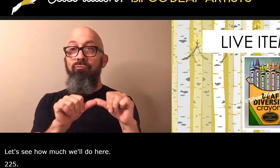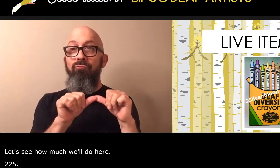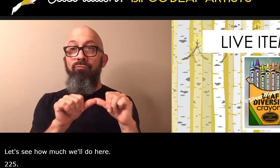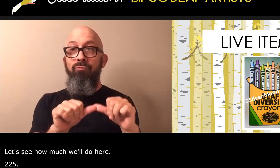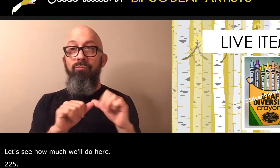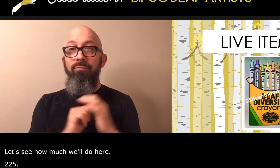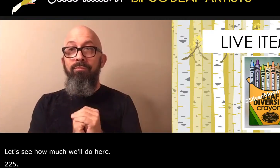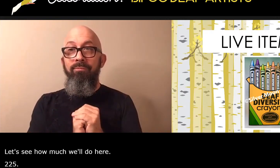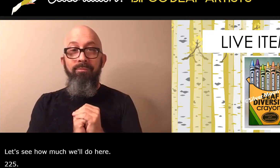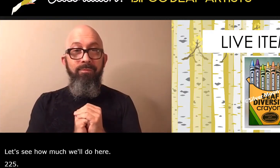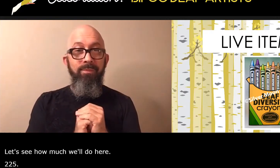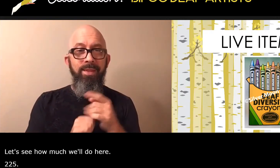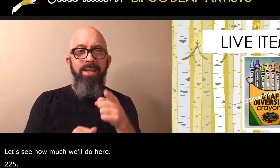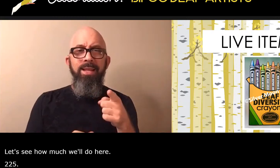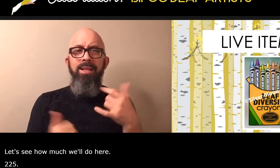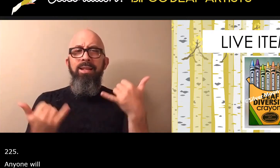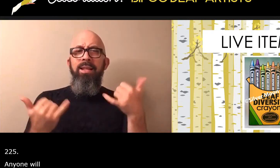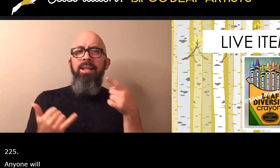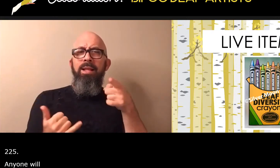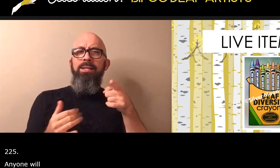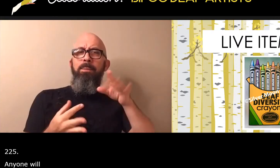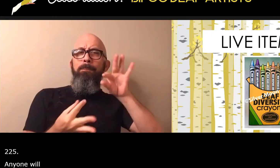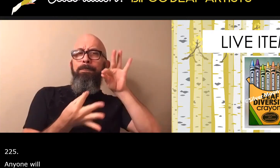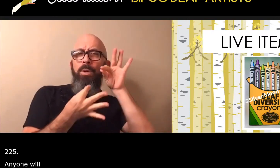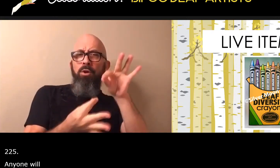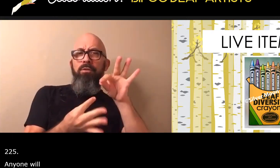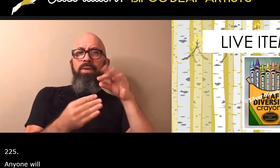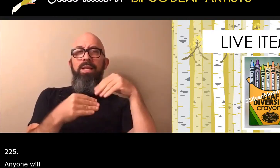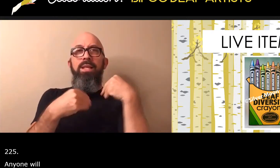Anyone willing to continue bidding on this item?